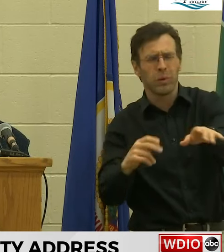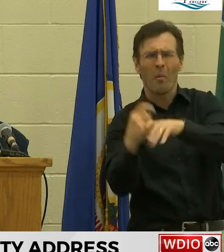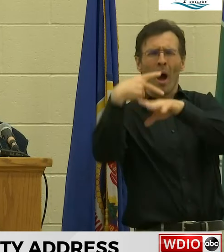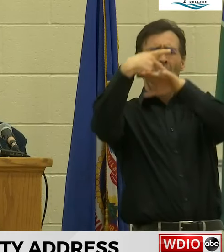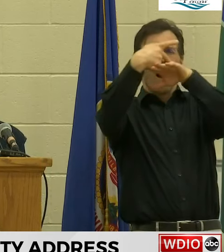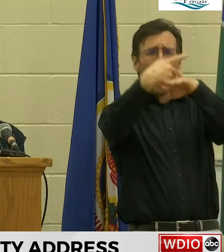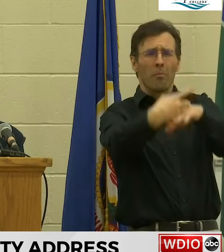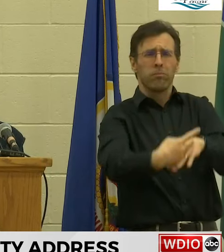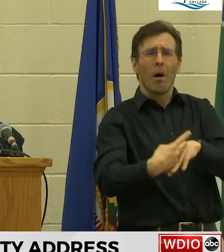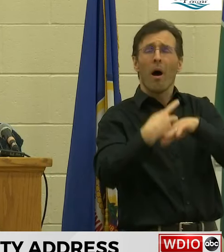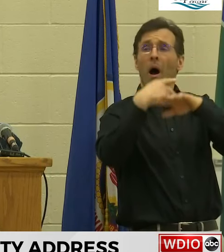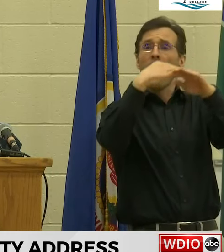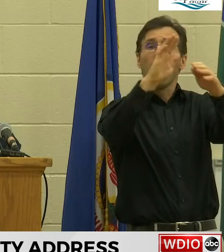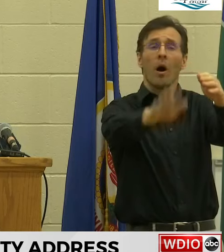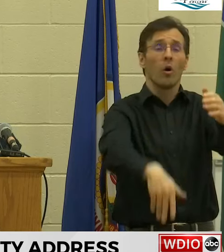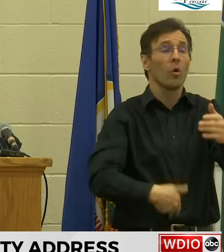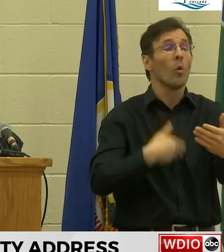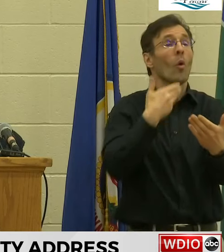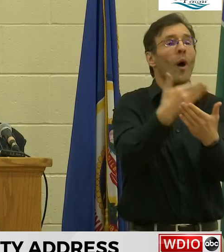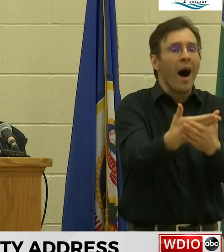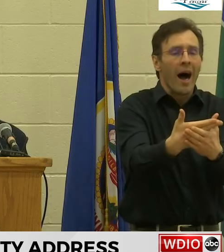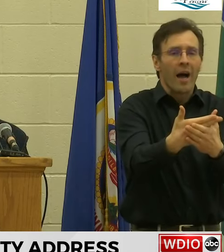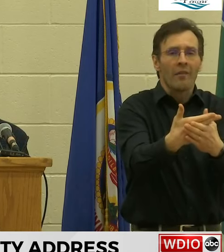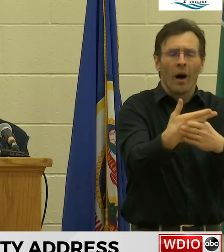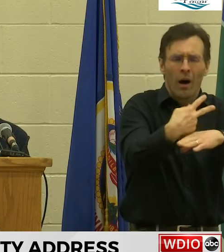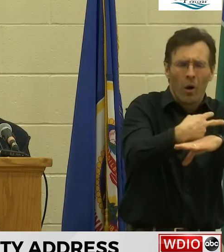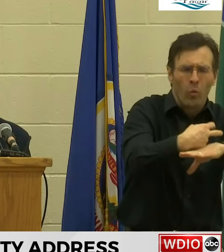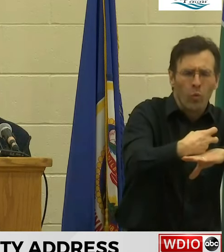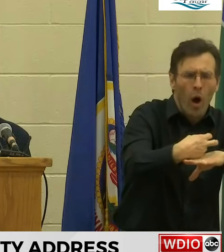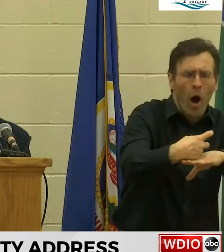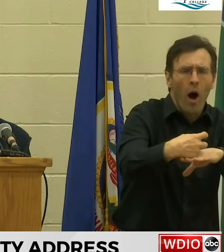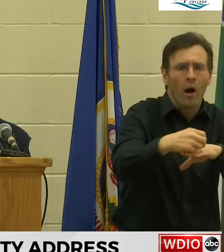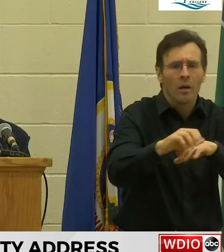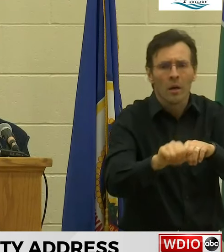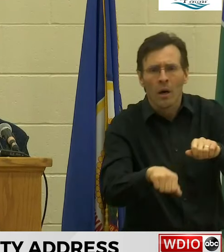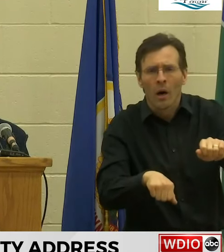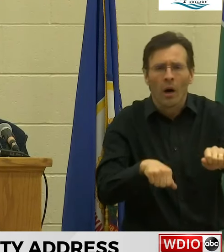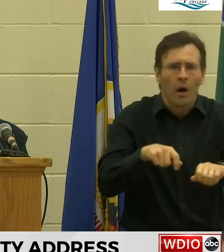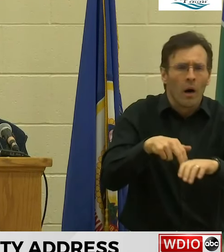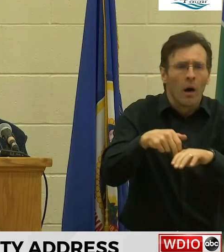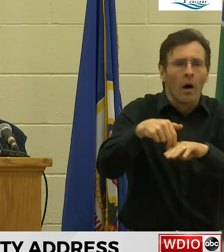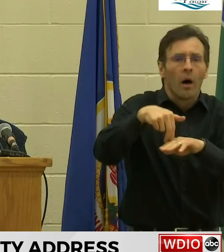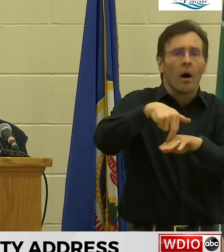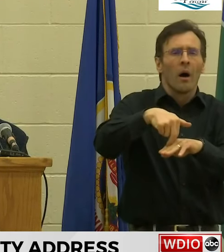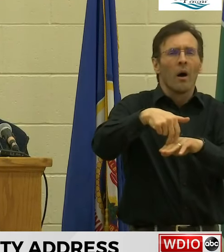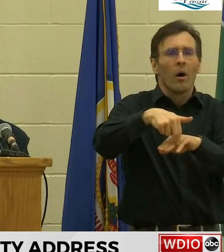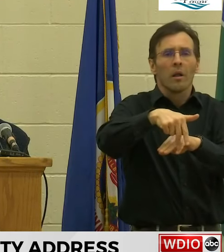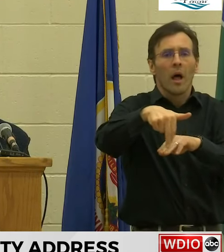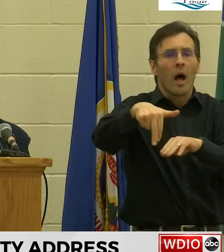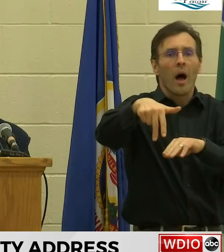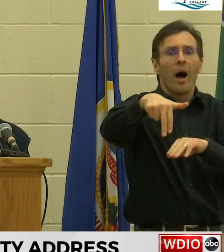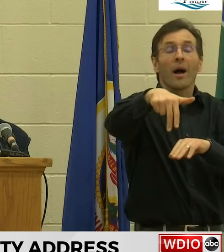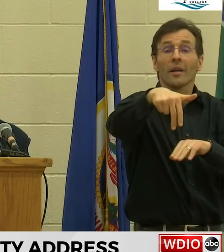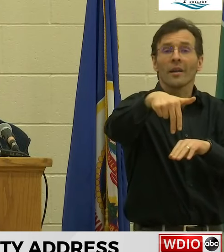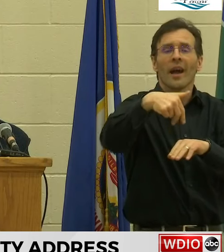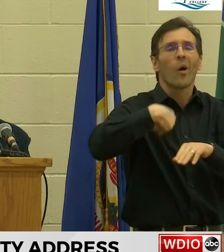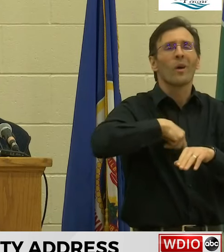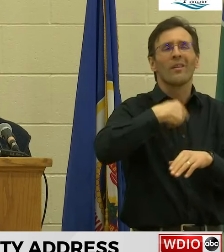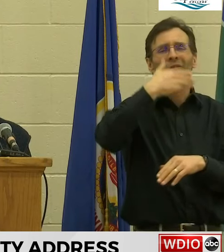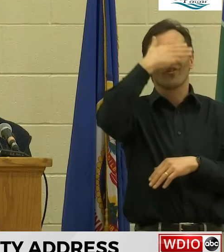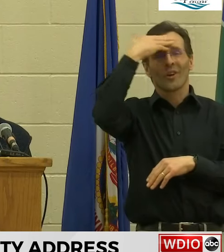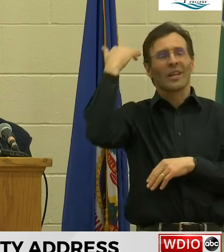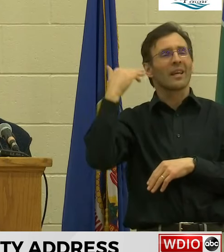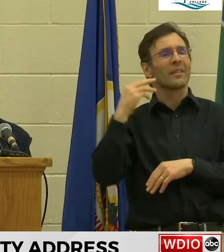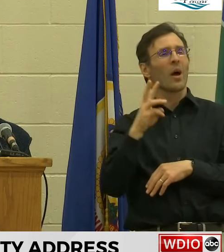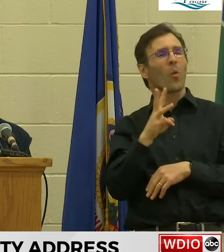to shore and we learn to crawl and walk on land and forget that water